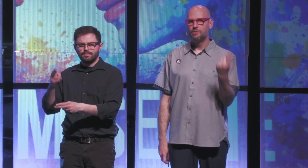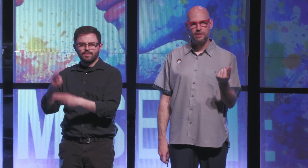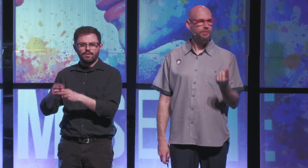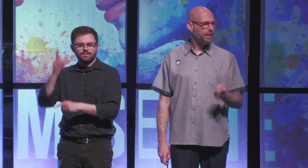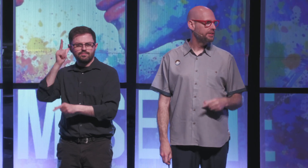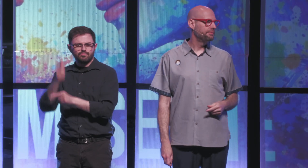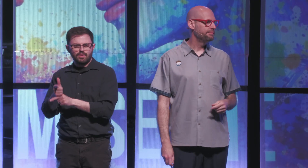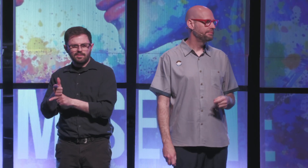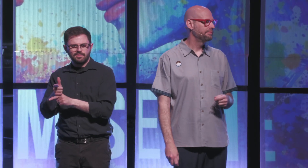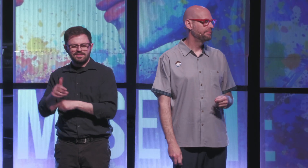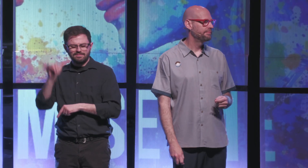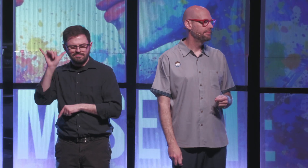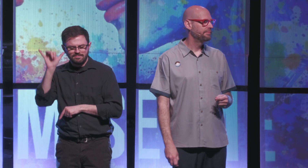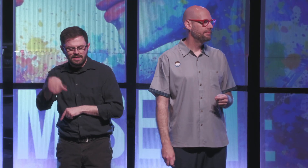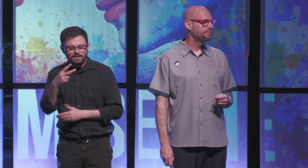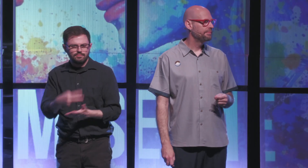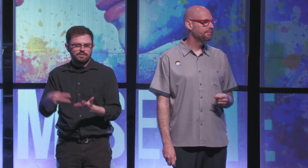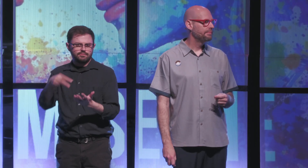That's the resurrection.